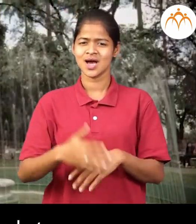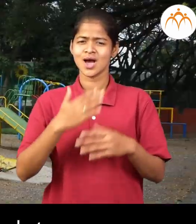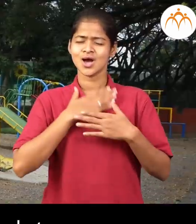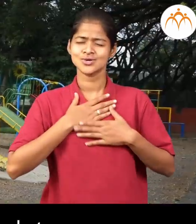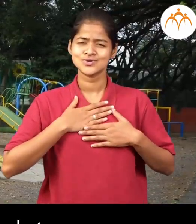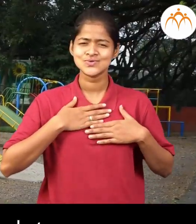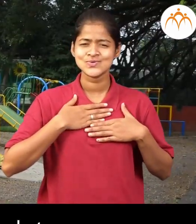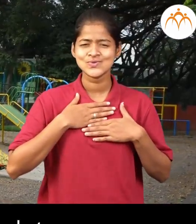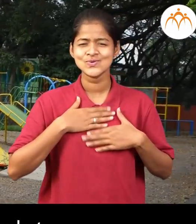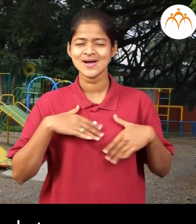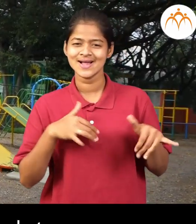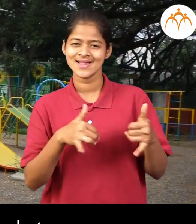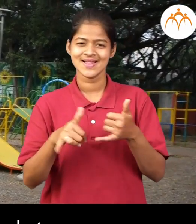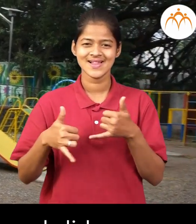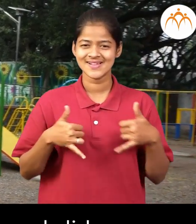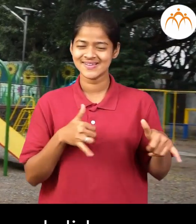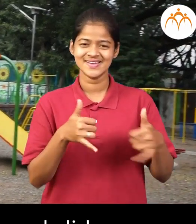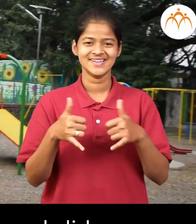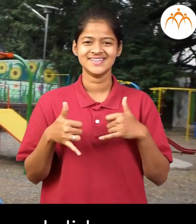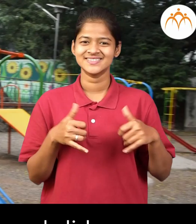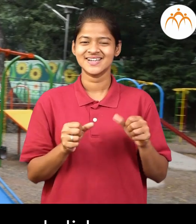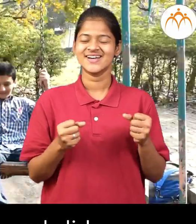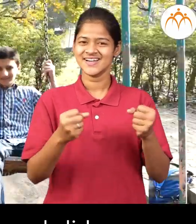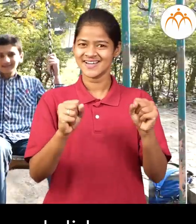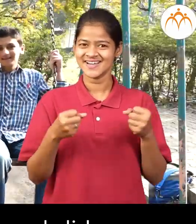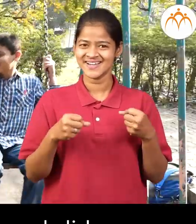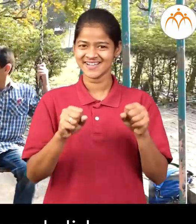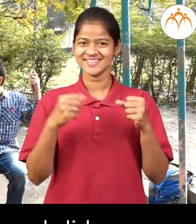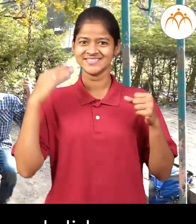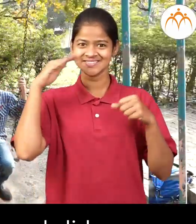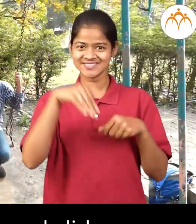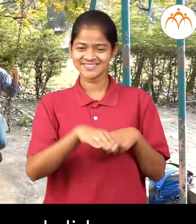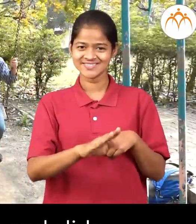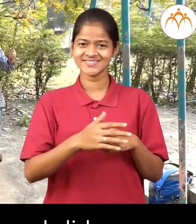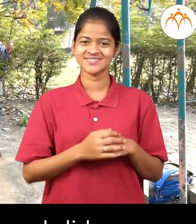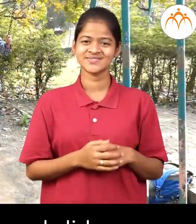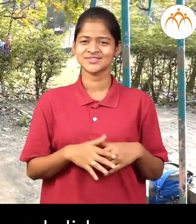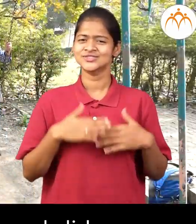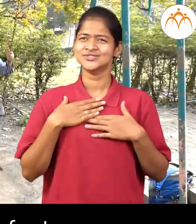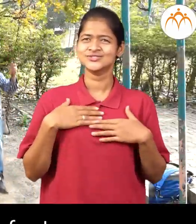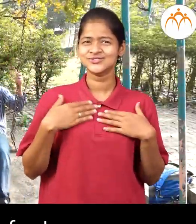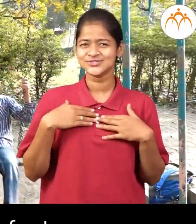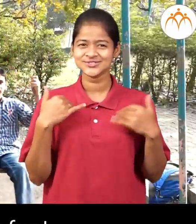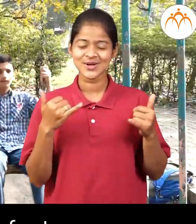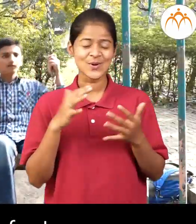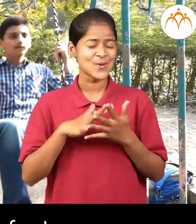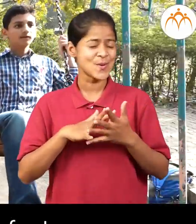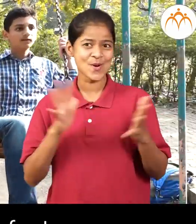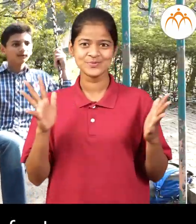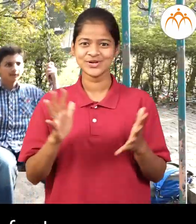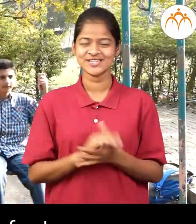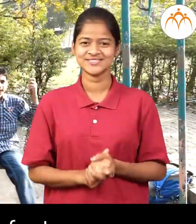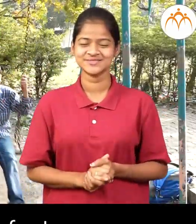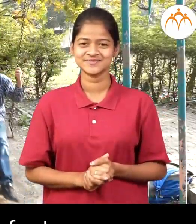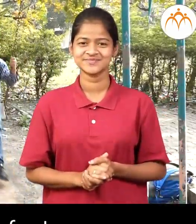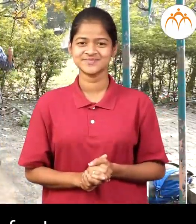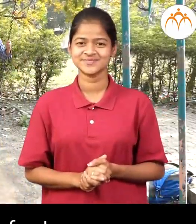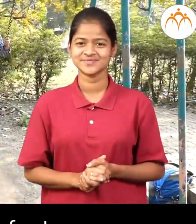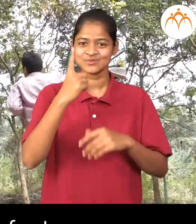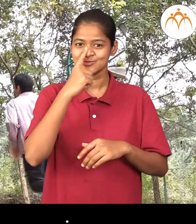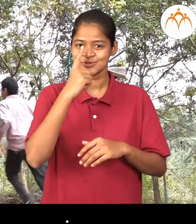We played a lot. We played on the swing and slide. It was great fun.